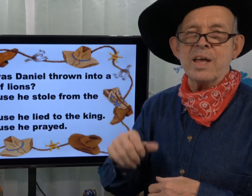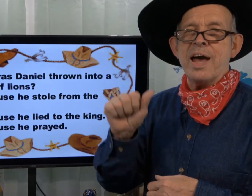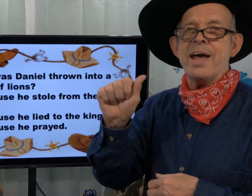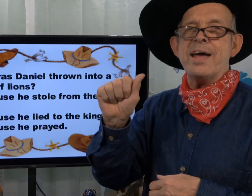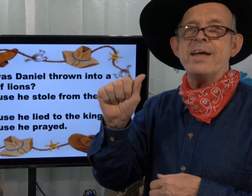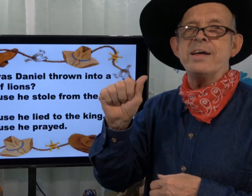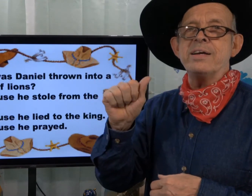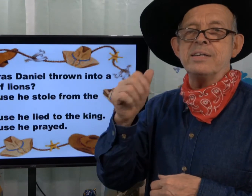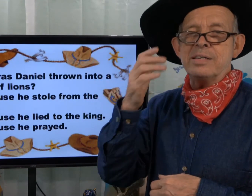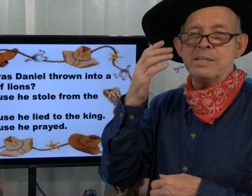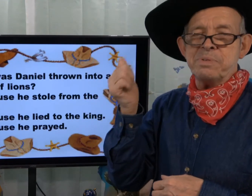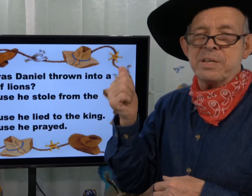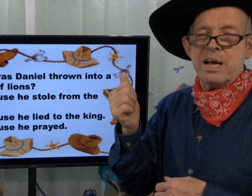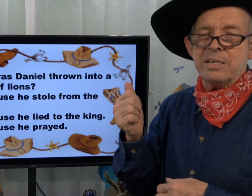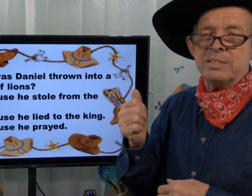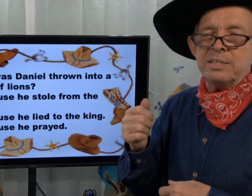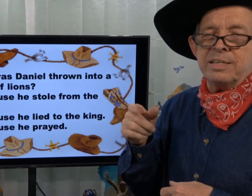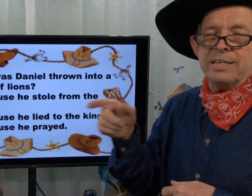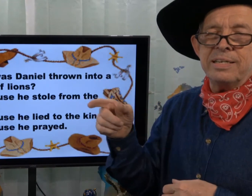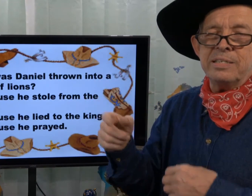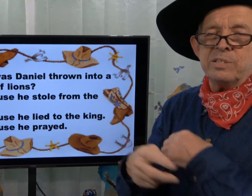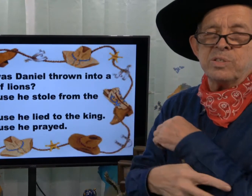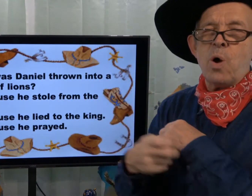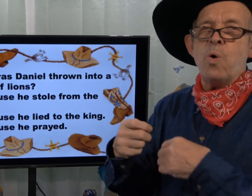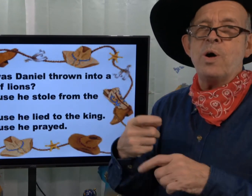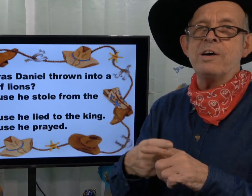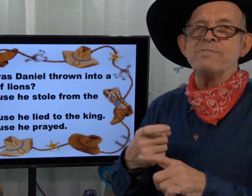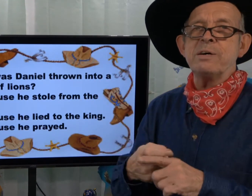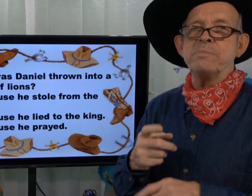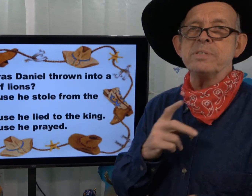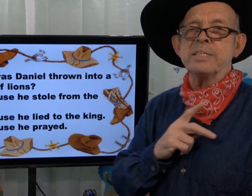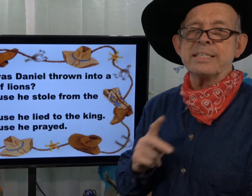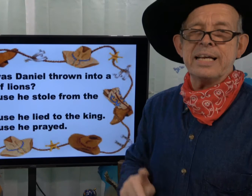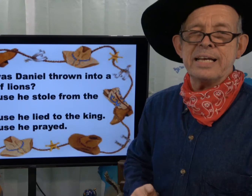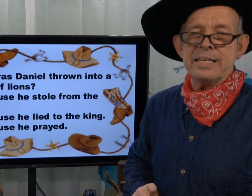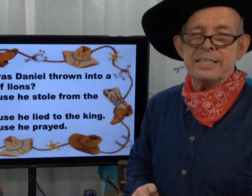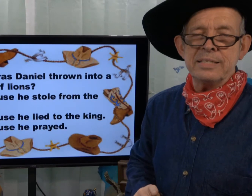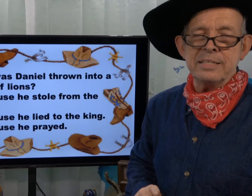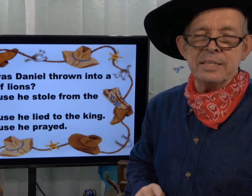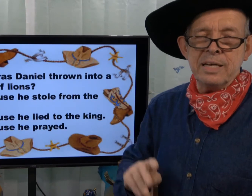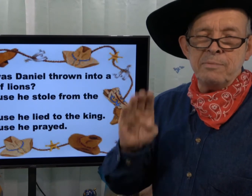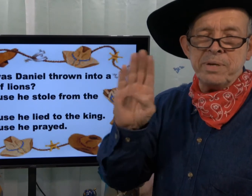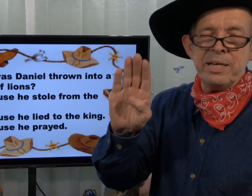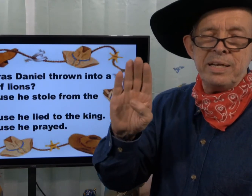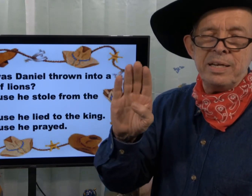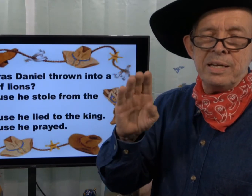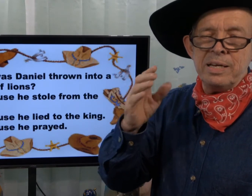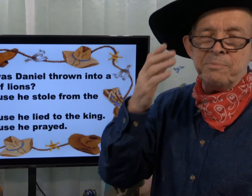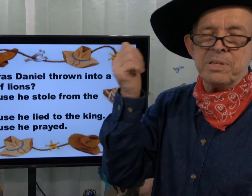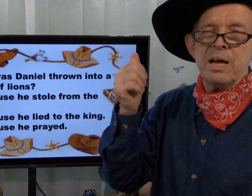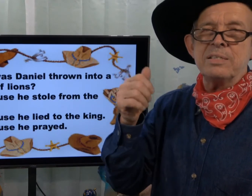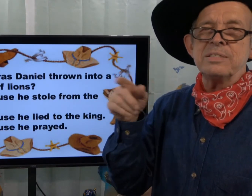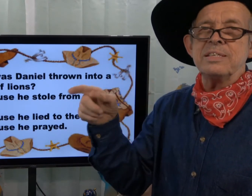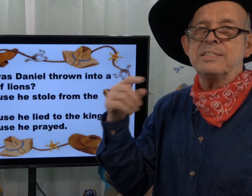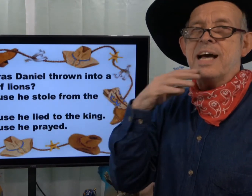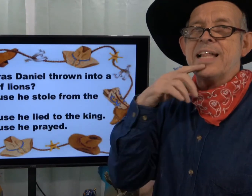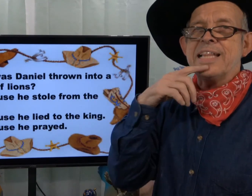A, because he stole from the king. B, because he